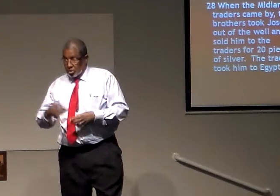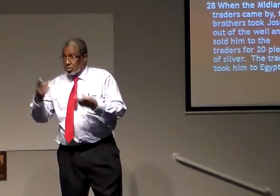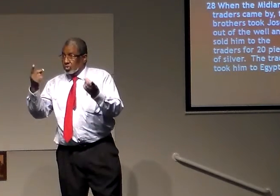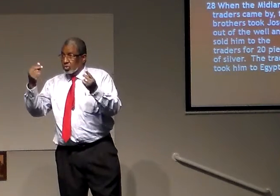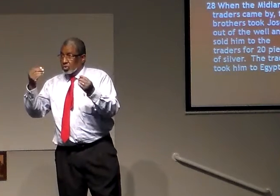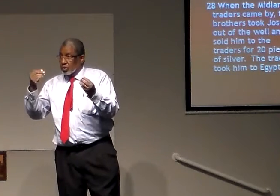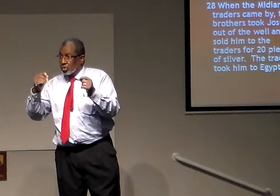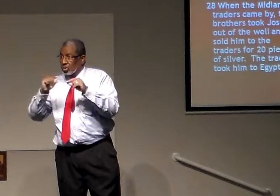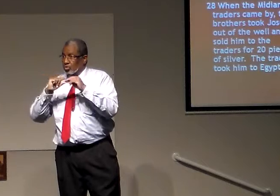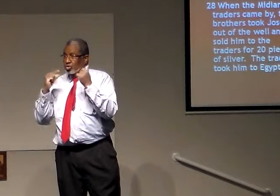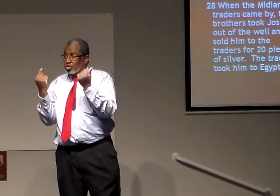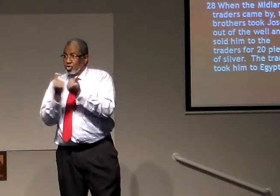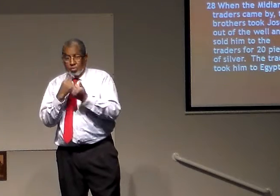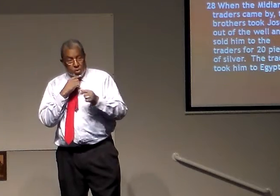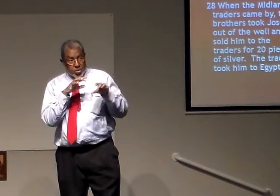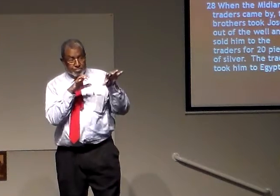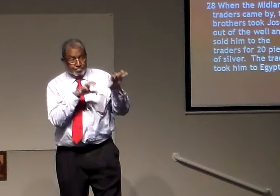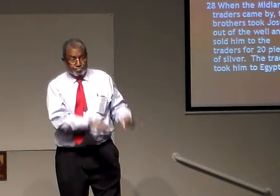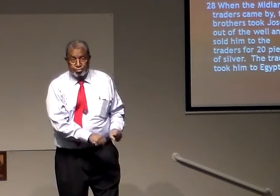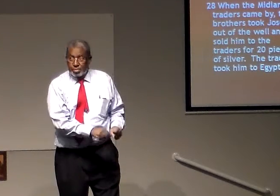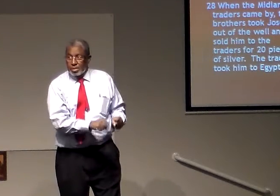Bye-bye. And so what do?